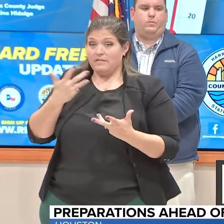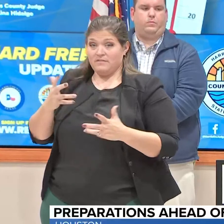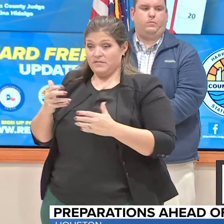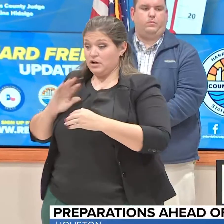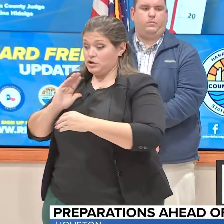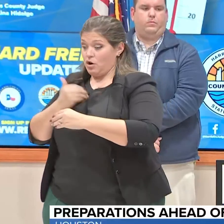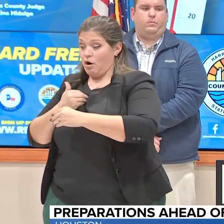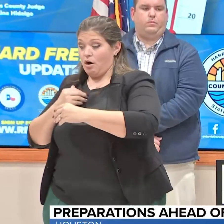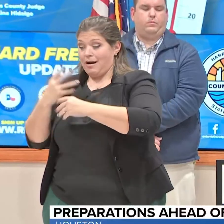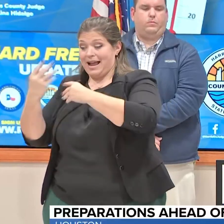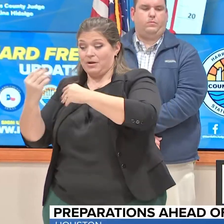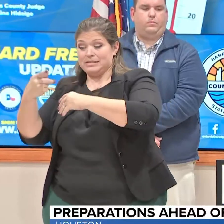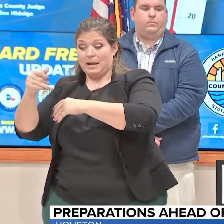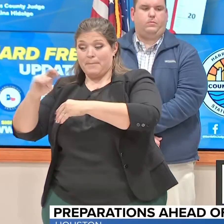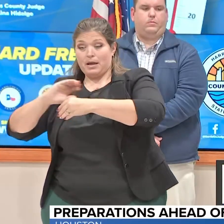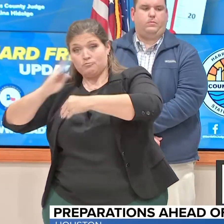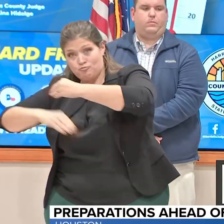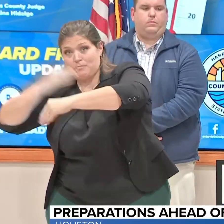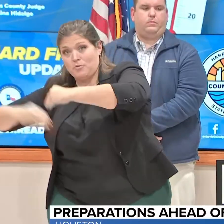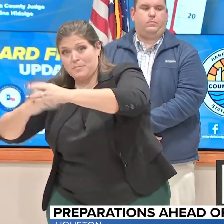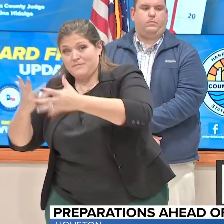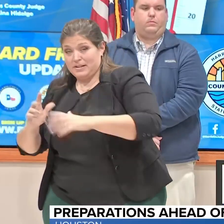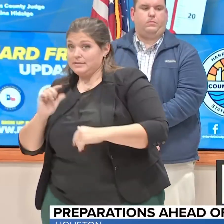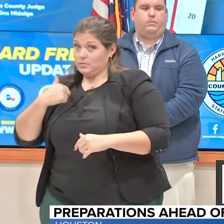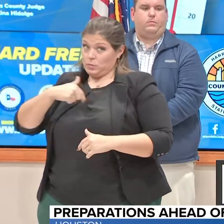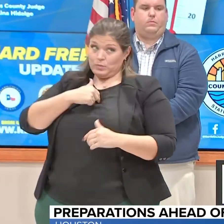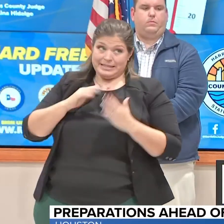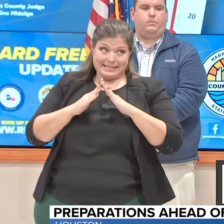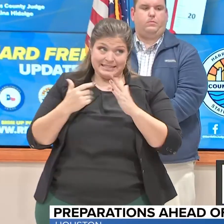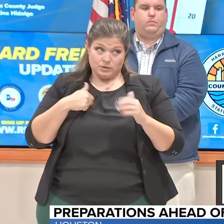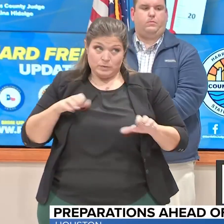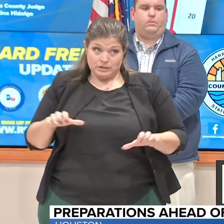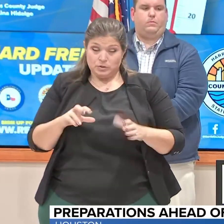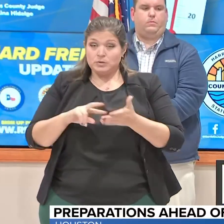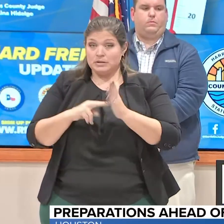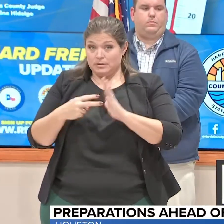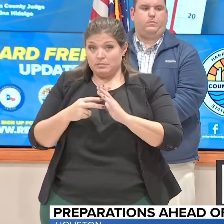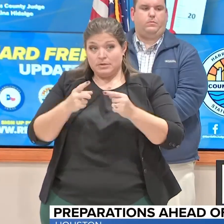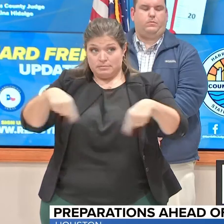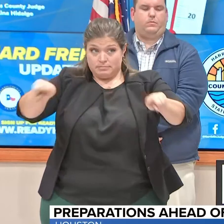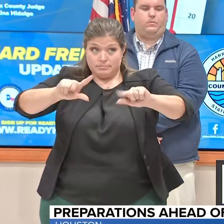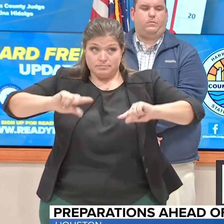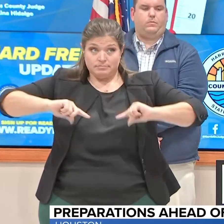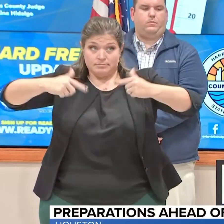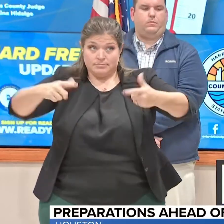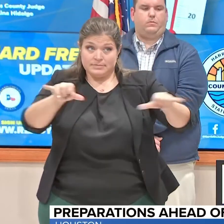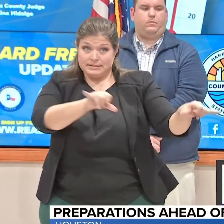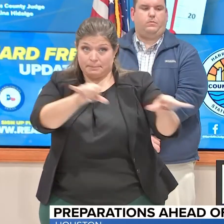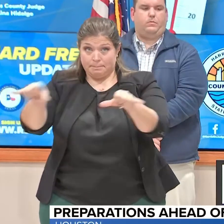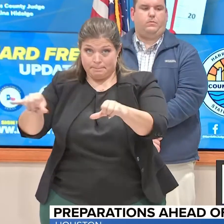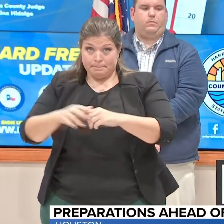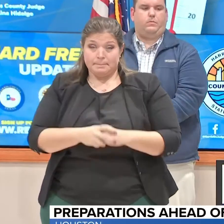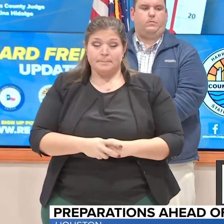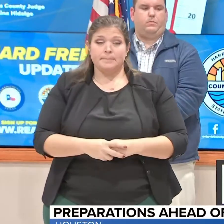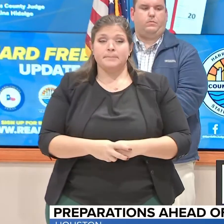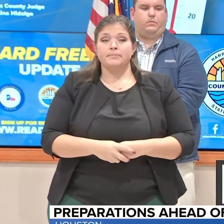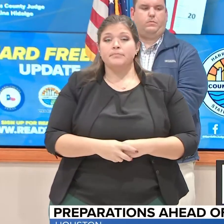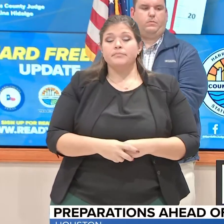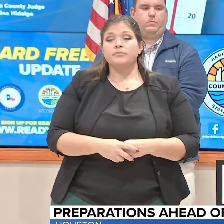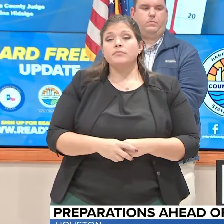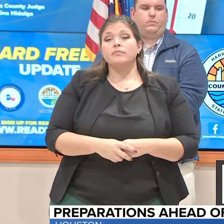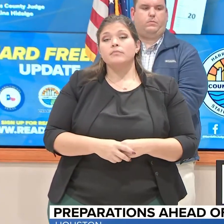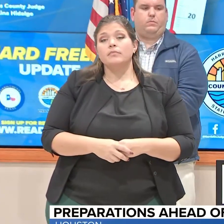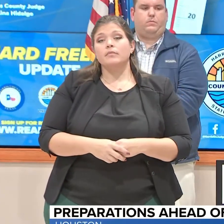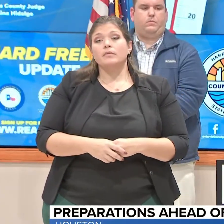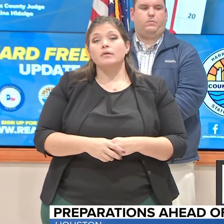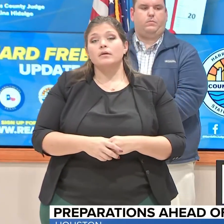pipes. Now, so if the city is having to do it, then citizens should do it as well. To